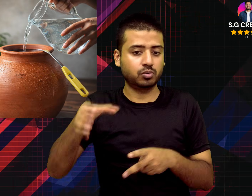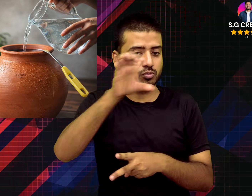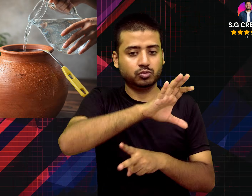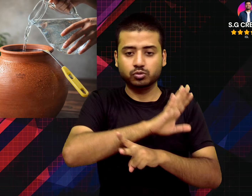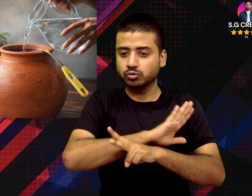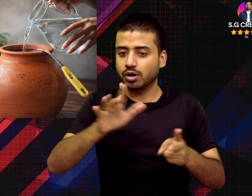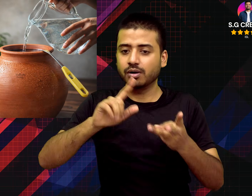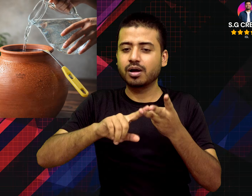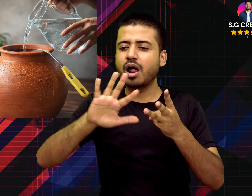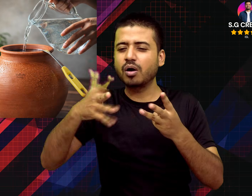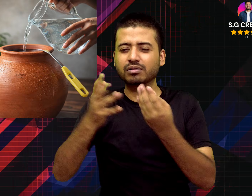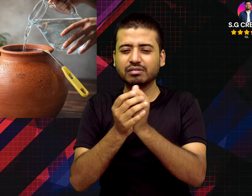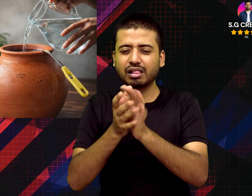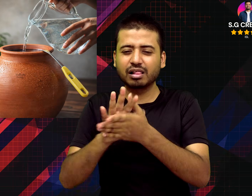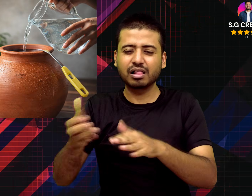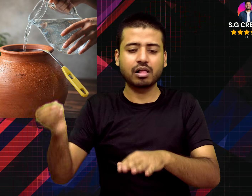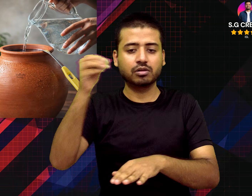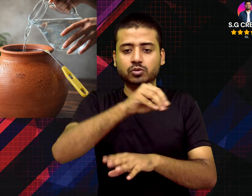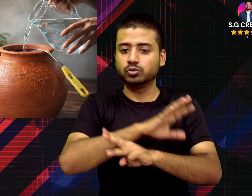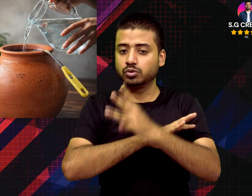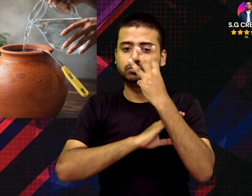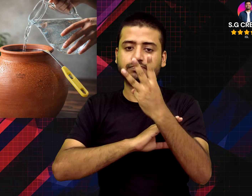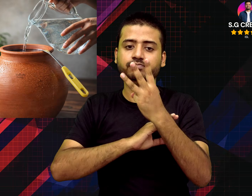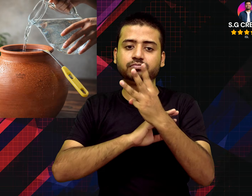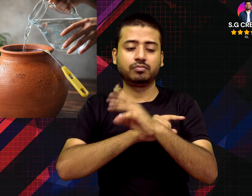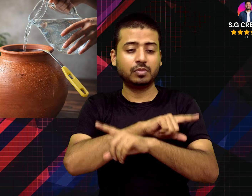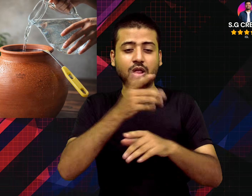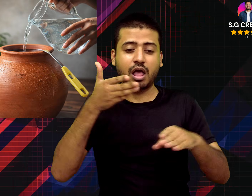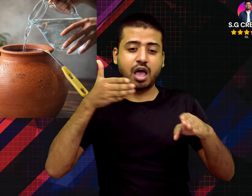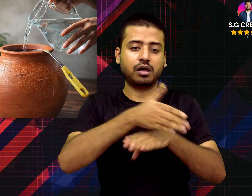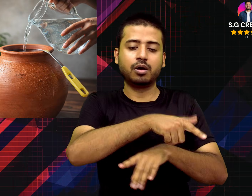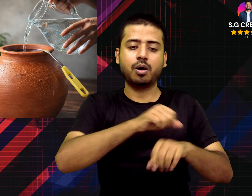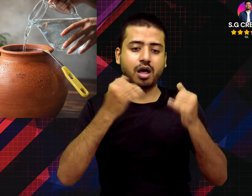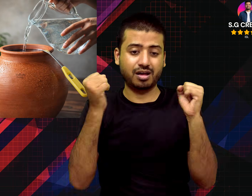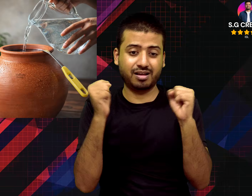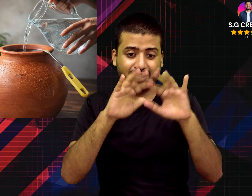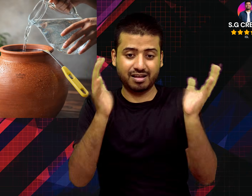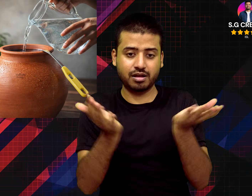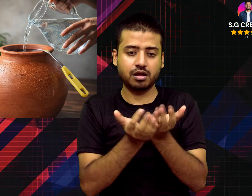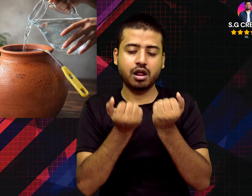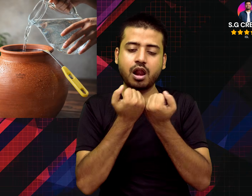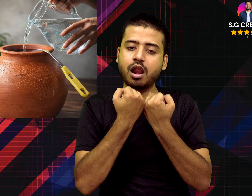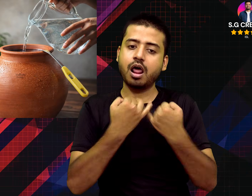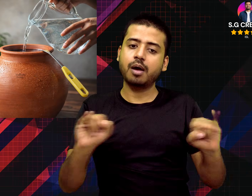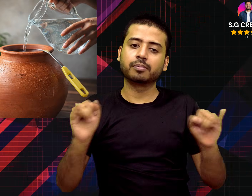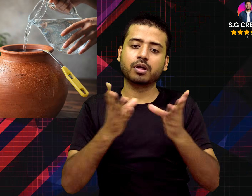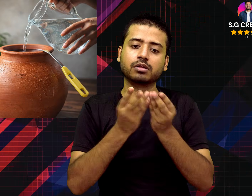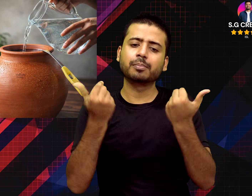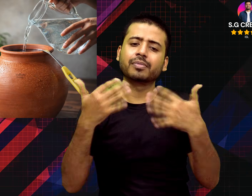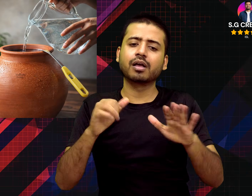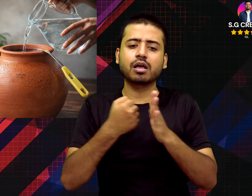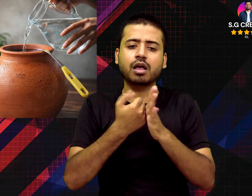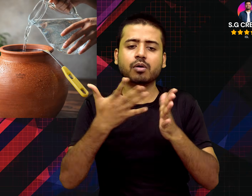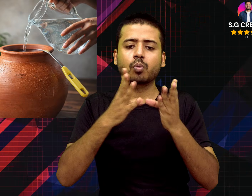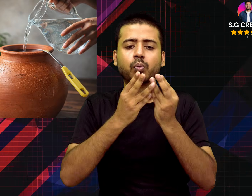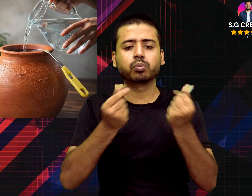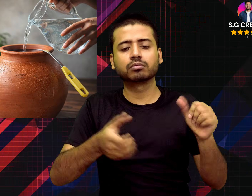clay. The spread of bacteria and germs. The human mouth and hands host billions of microorganisms. When a pot